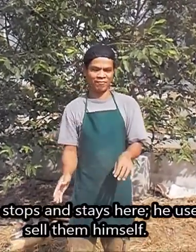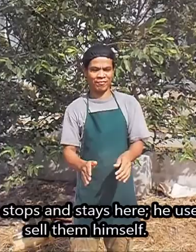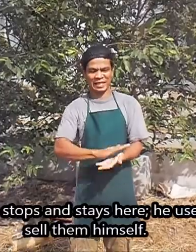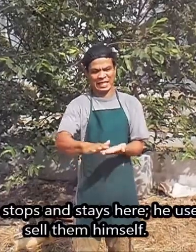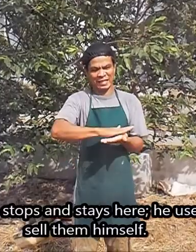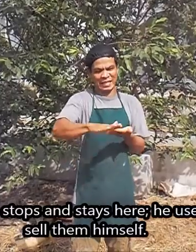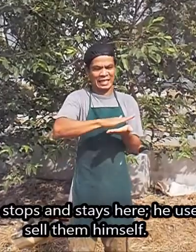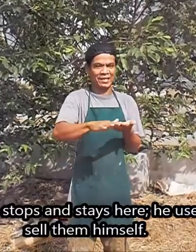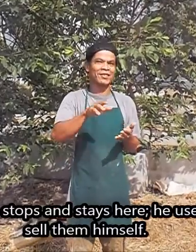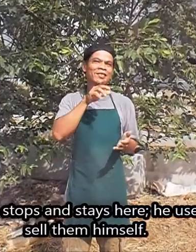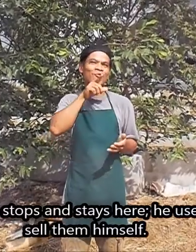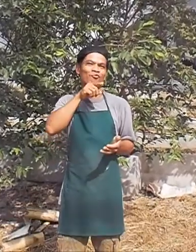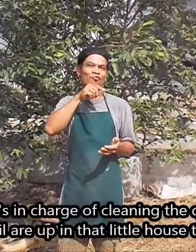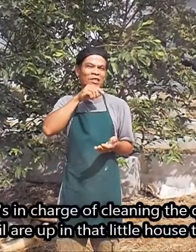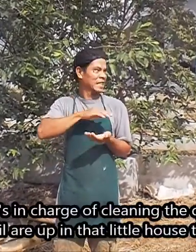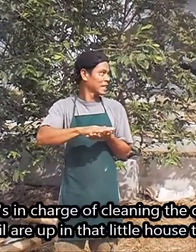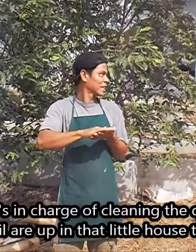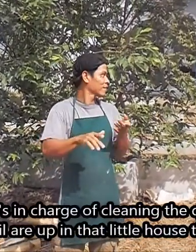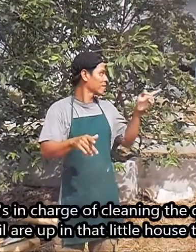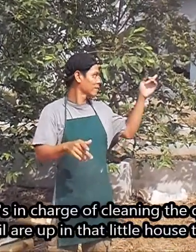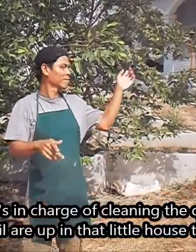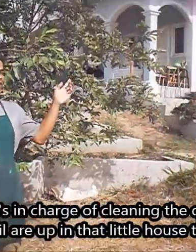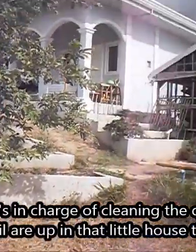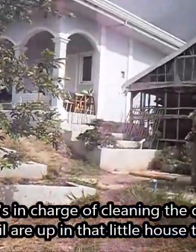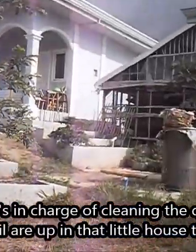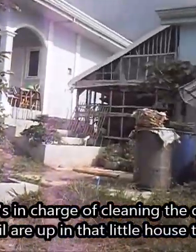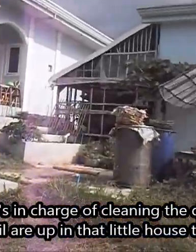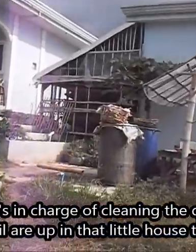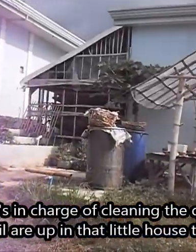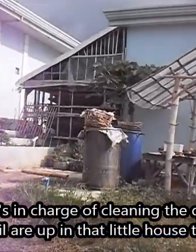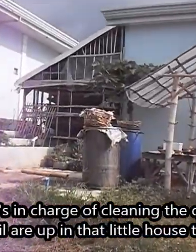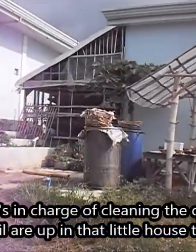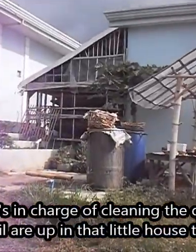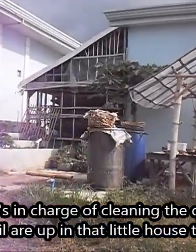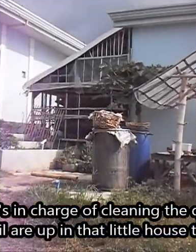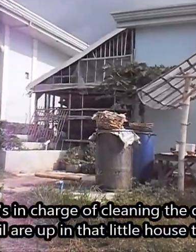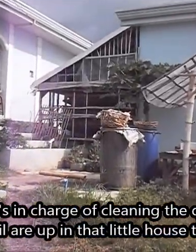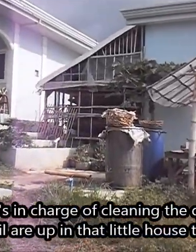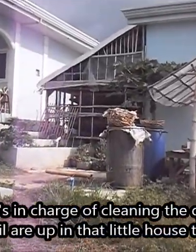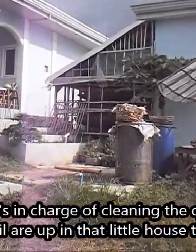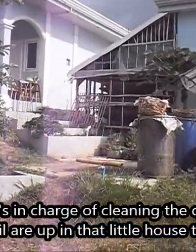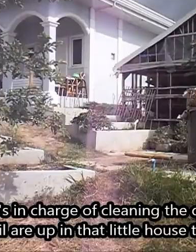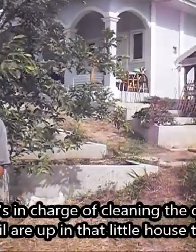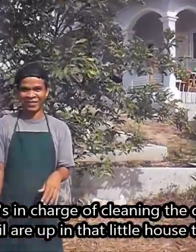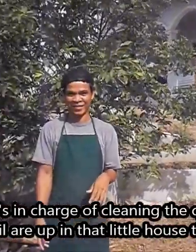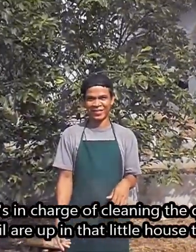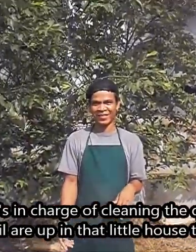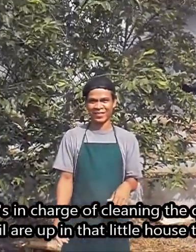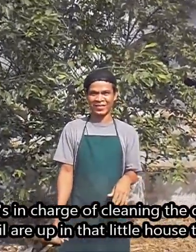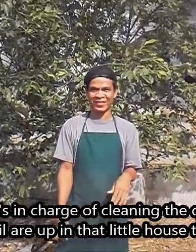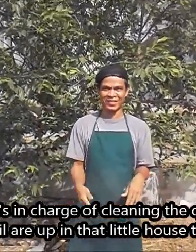himself, but now he's in charge of cleaning the quail. The quail are up there in that little house there beside. Okay, thank you.